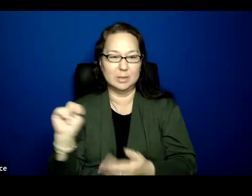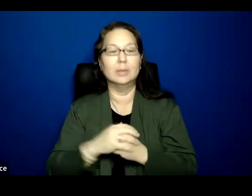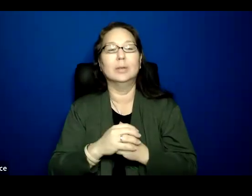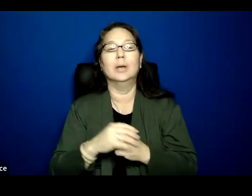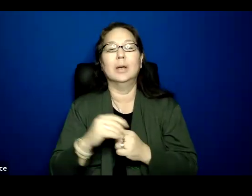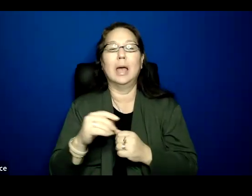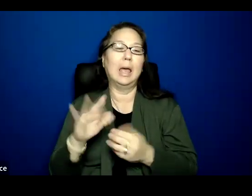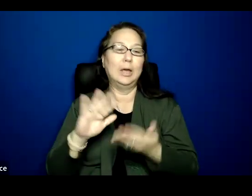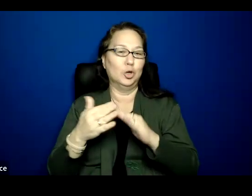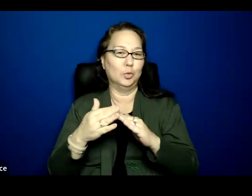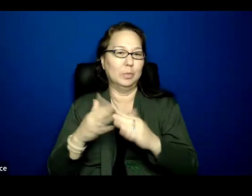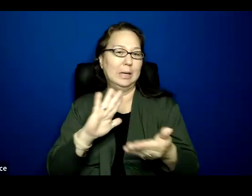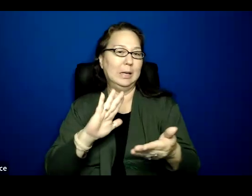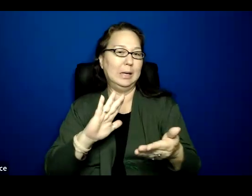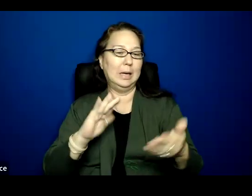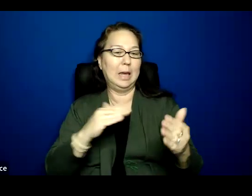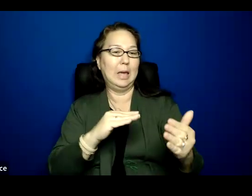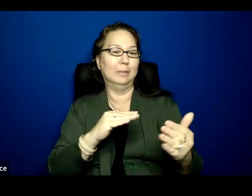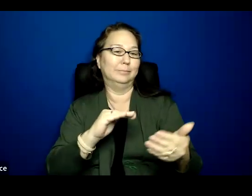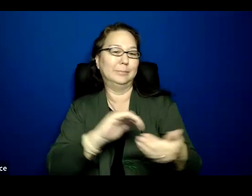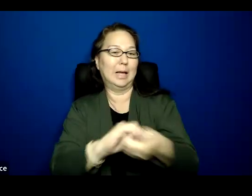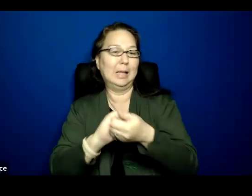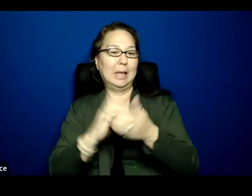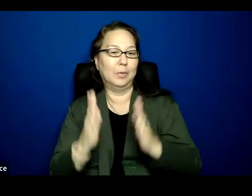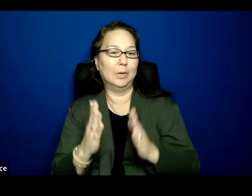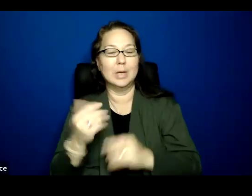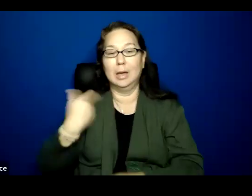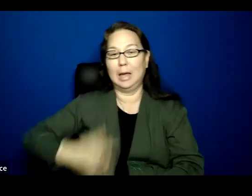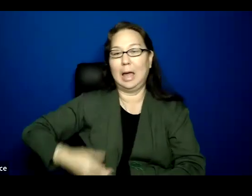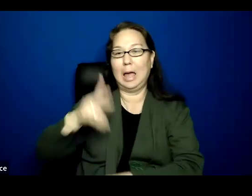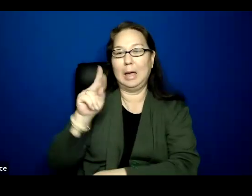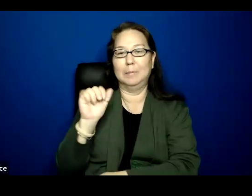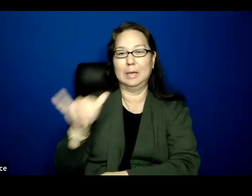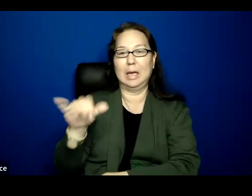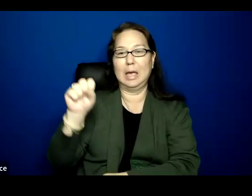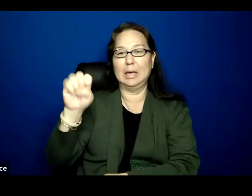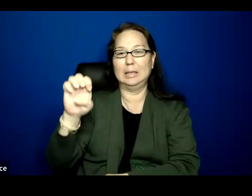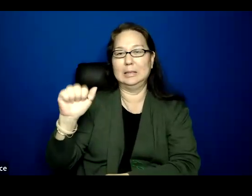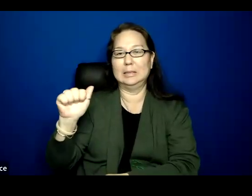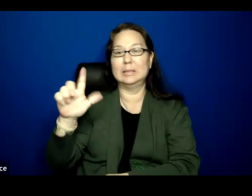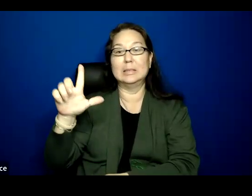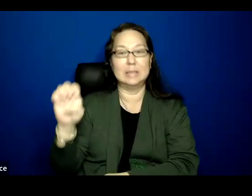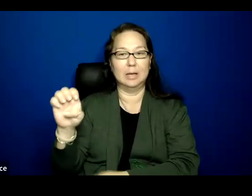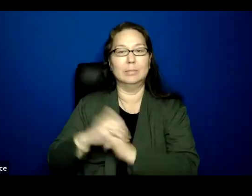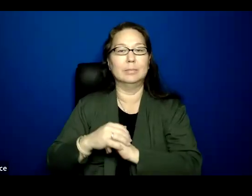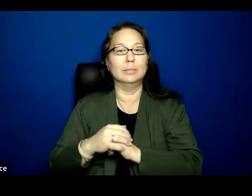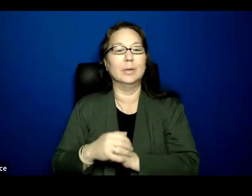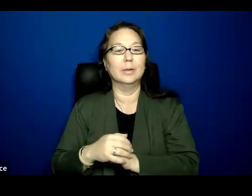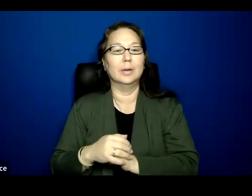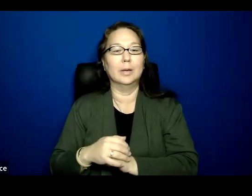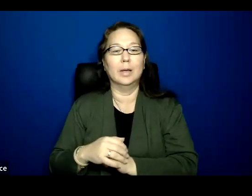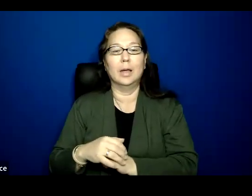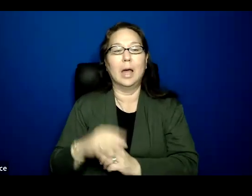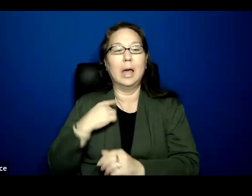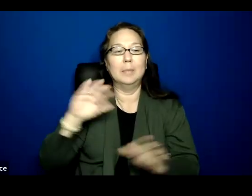Specialized Services, and tonight I am honored to introduce my colleagues, Chief Joel Gamir, and also Chief Dr.